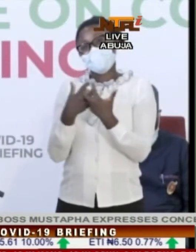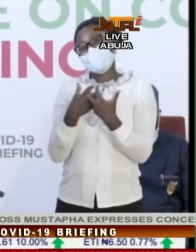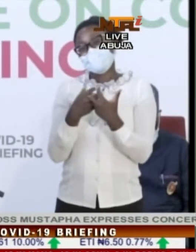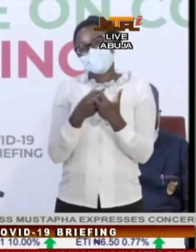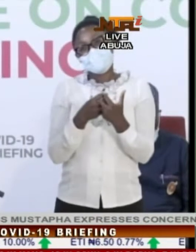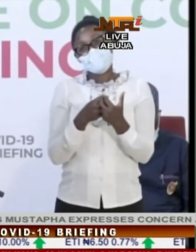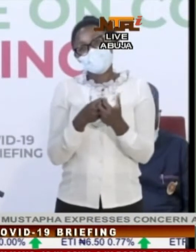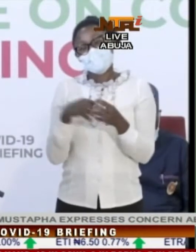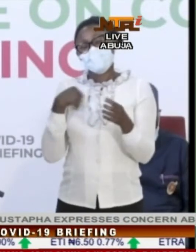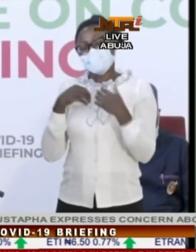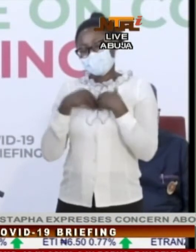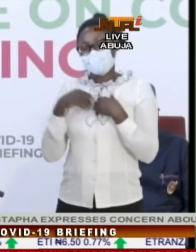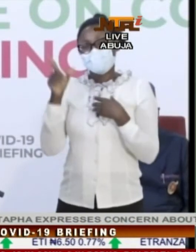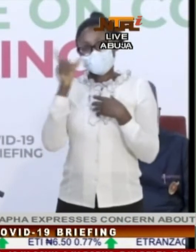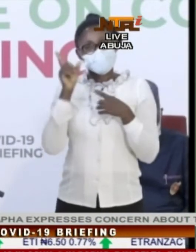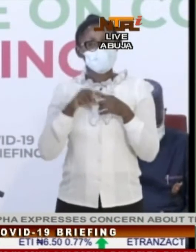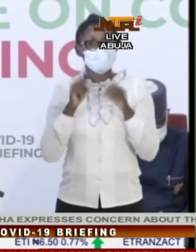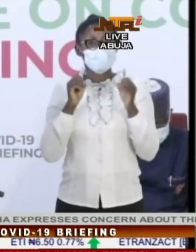aired a lot of jingles.